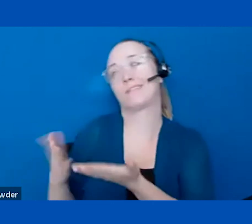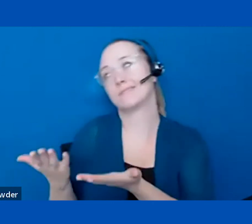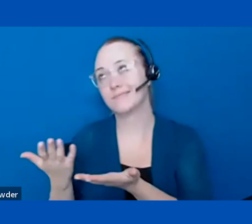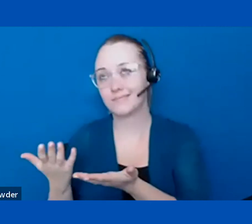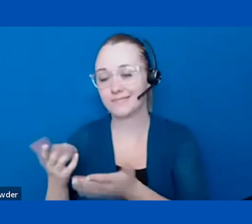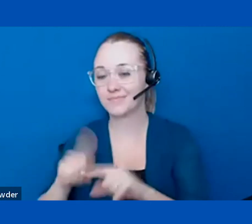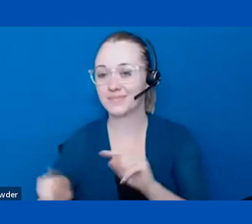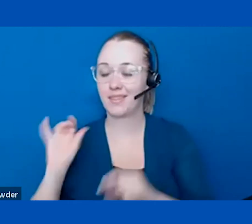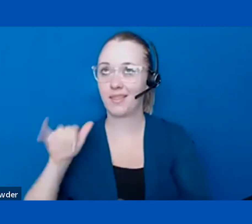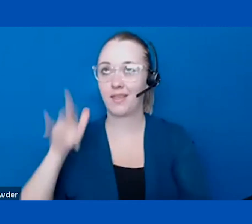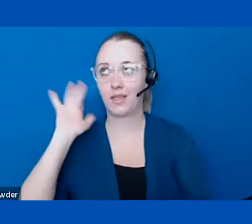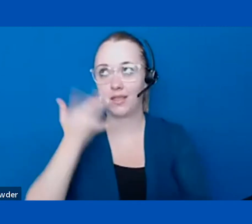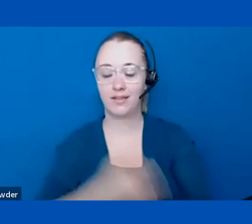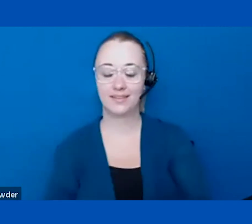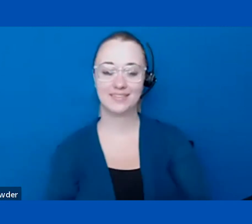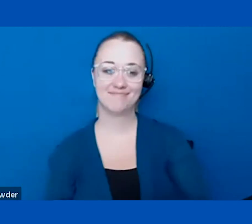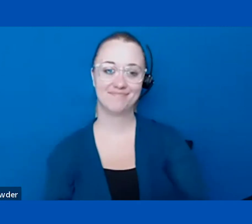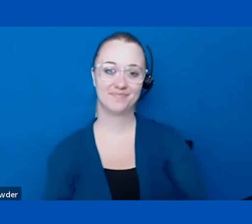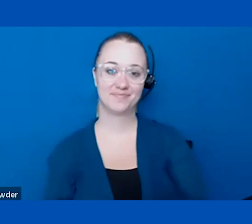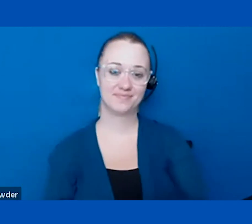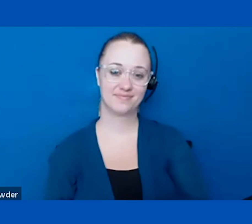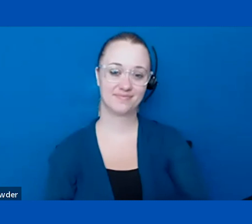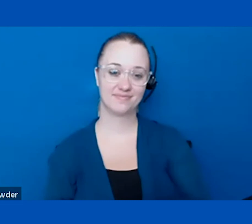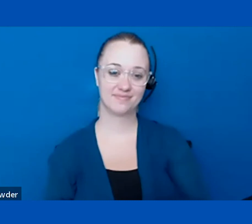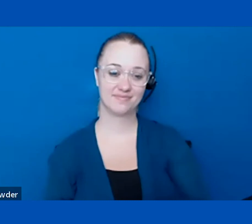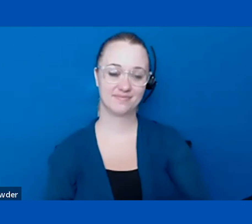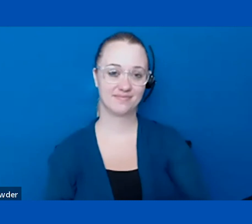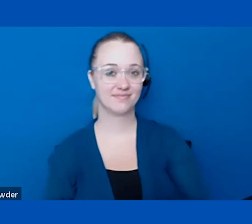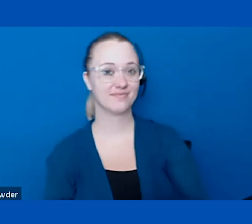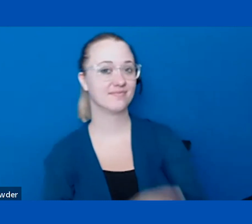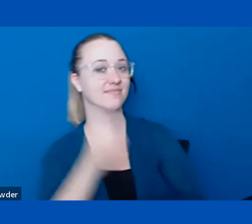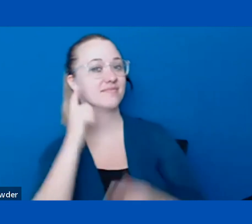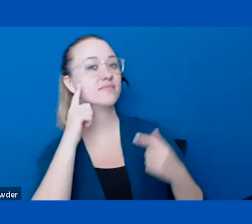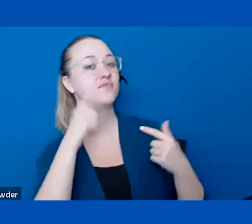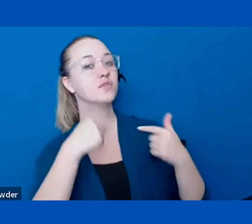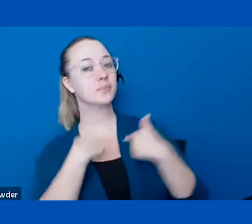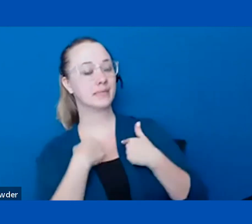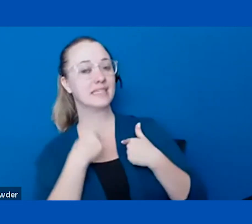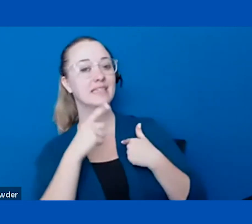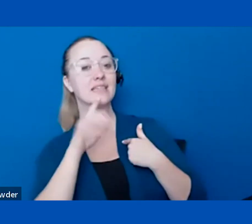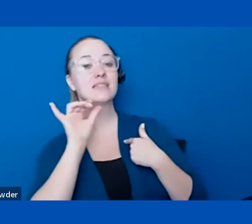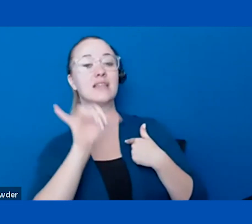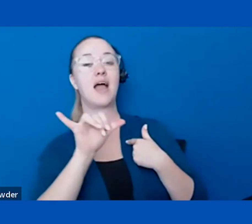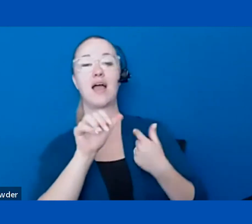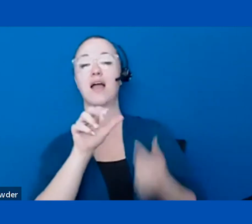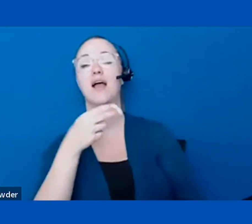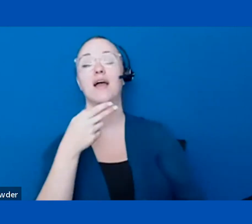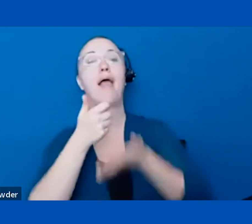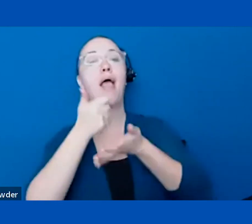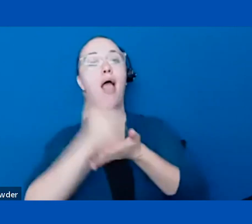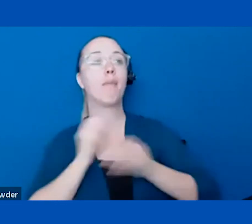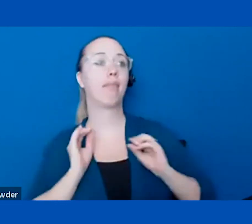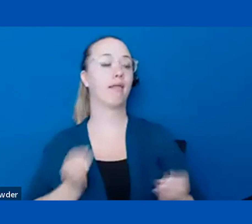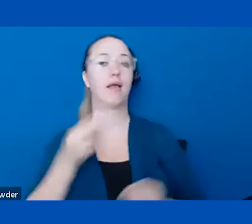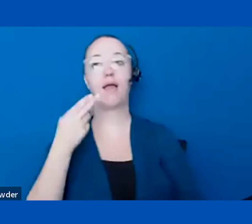yeah, that one's tiresome. Yeah. For me, it's the helpless one, where